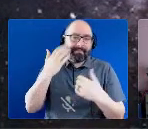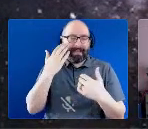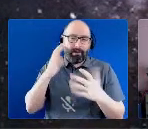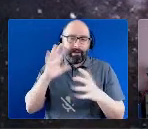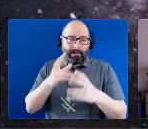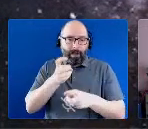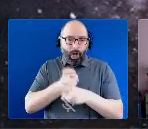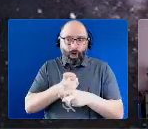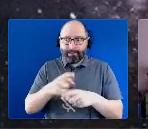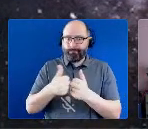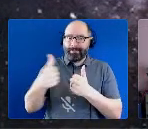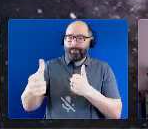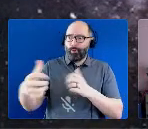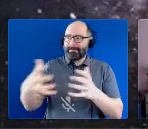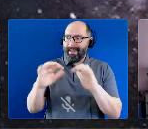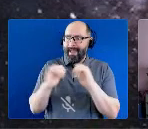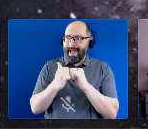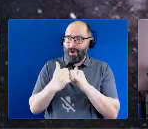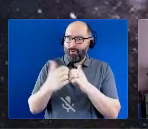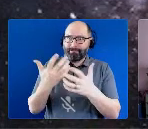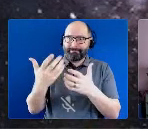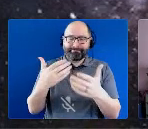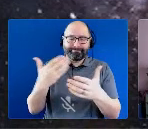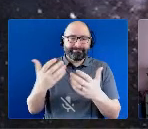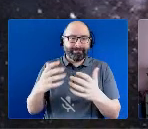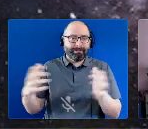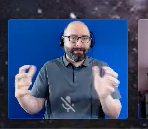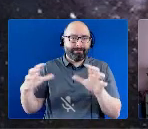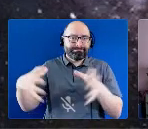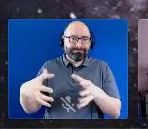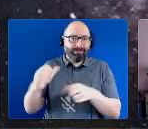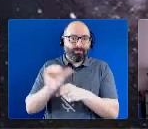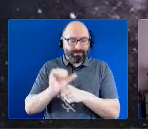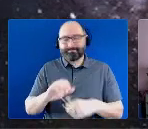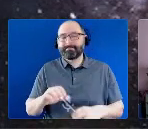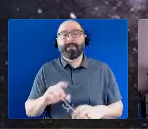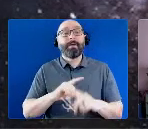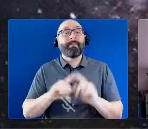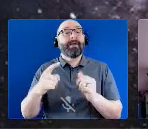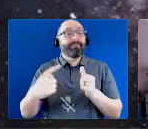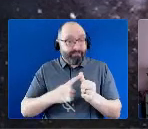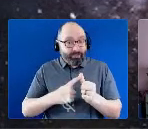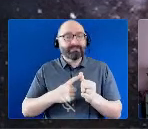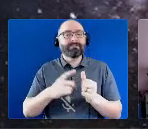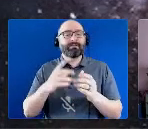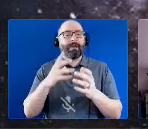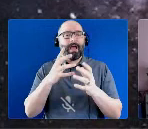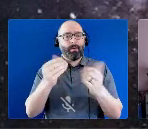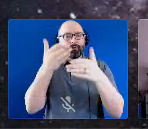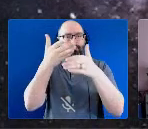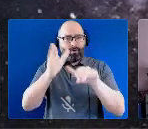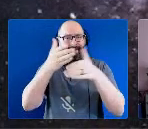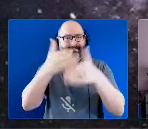difficult in these remote times, but we're going to make it work. The 4 things I want to go through, I want to break down problem-solving interview, and I want to go through these 4